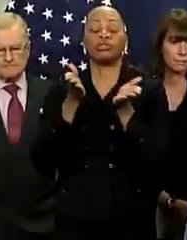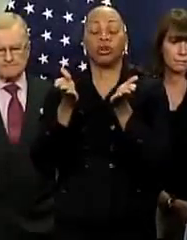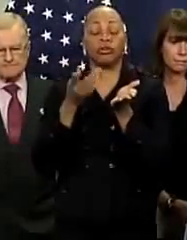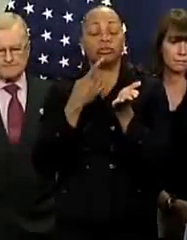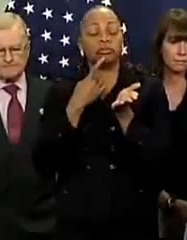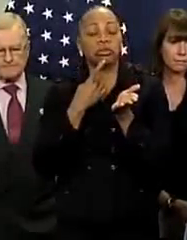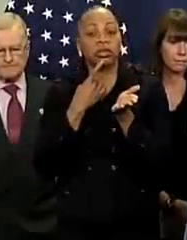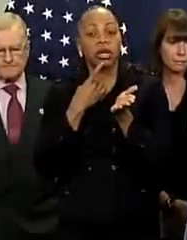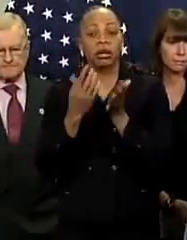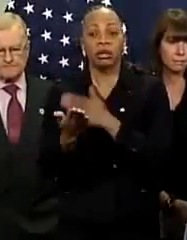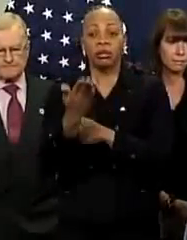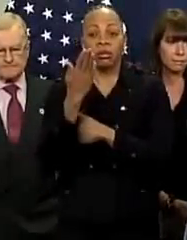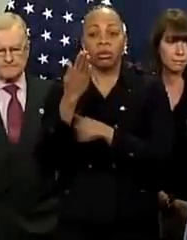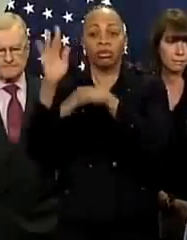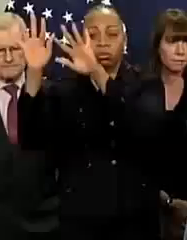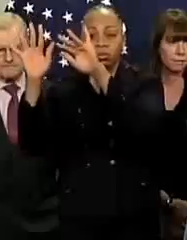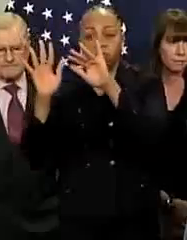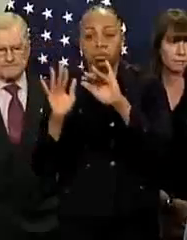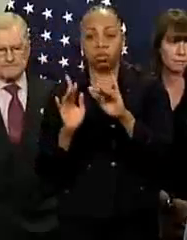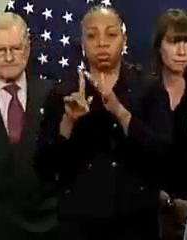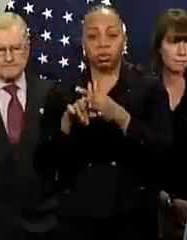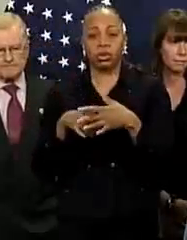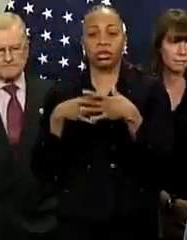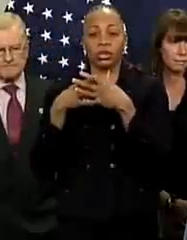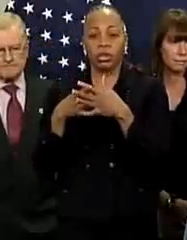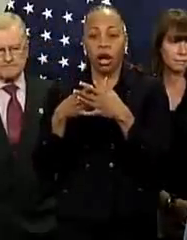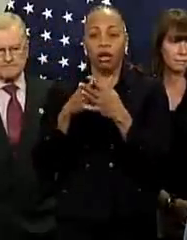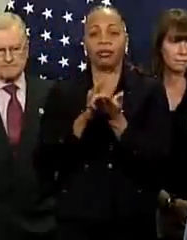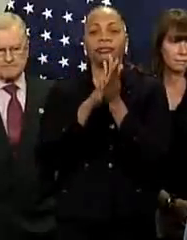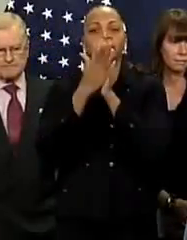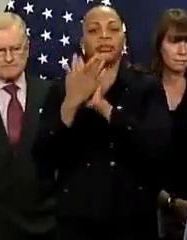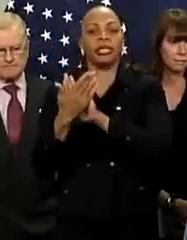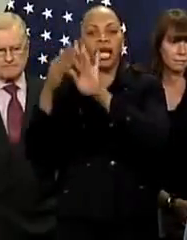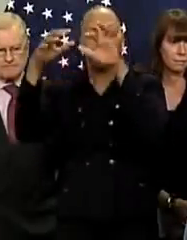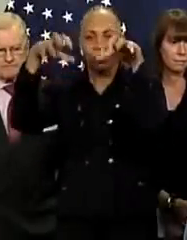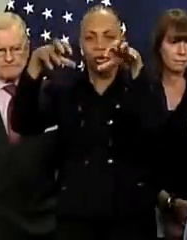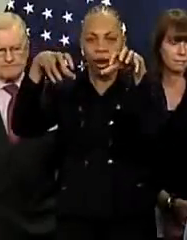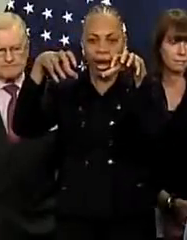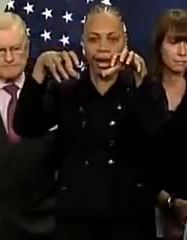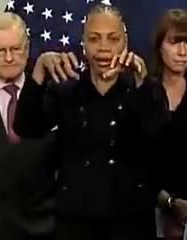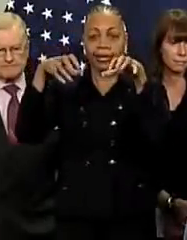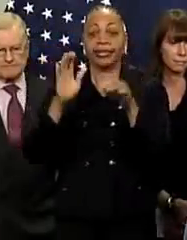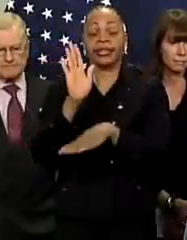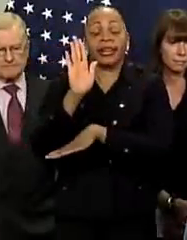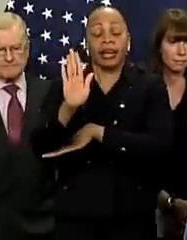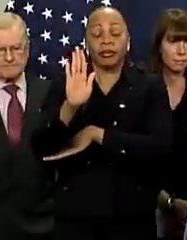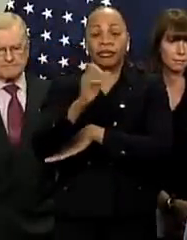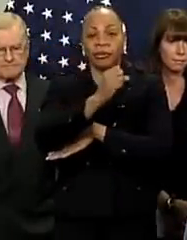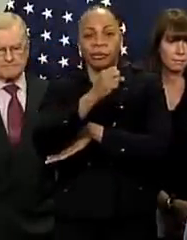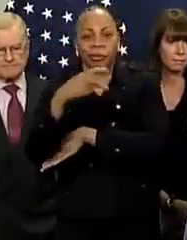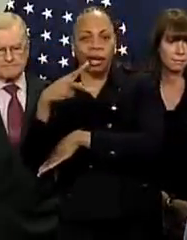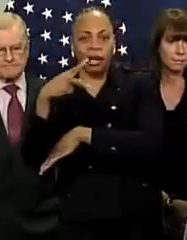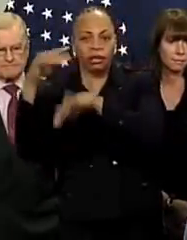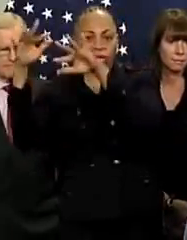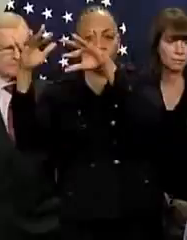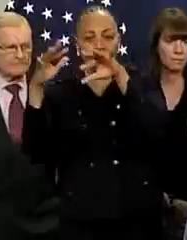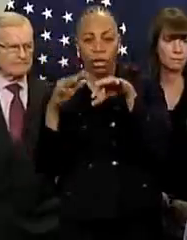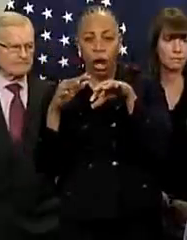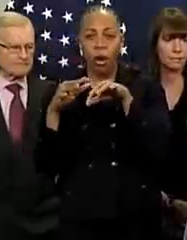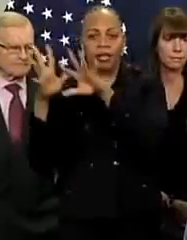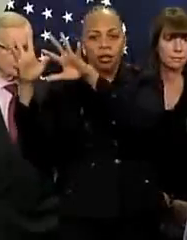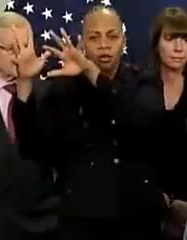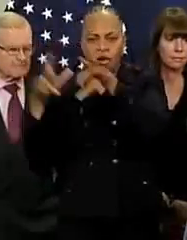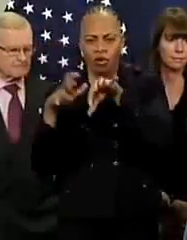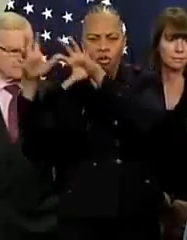morning the snow started it started the snow turned to rain back to snow this afternoon uh likely to fall in a